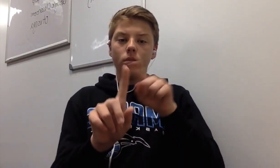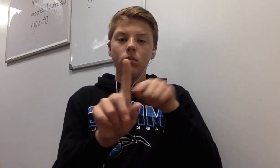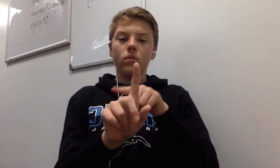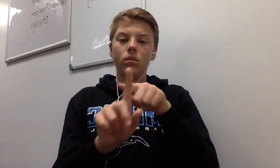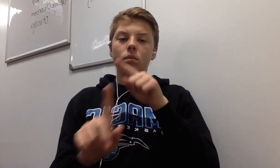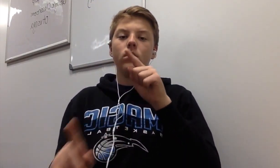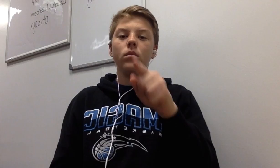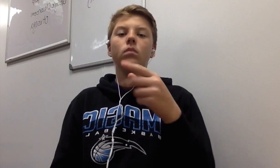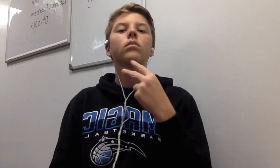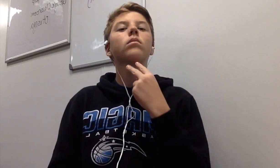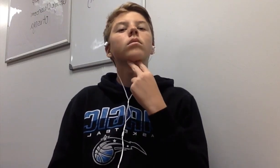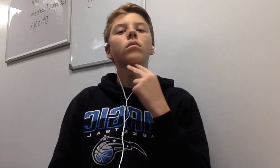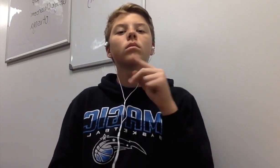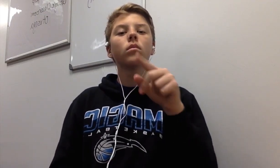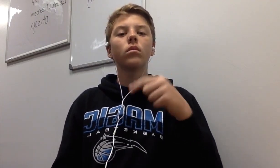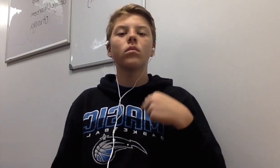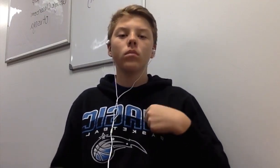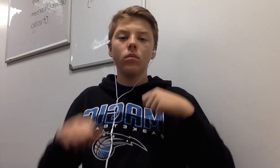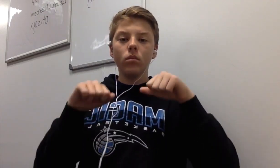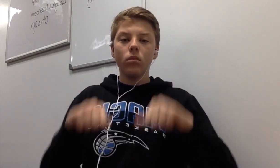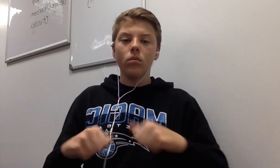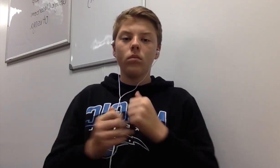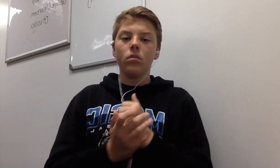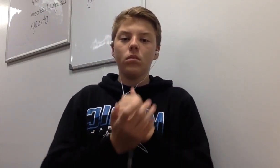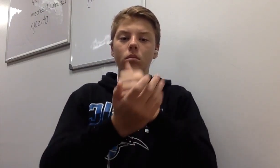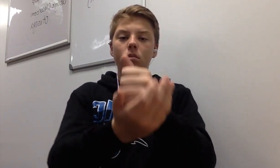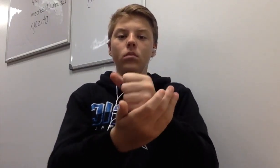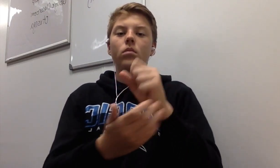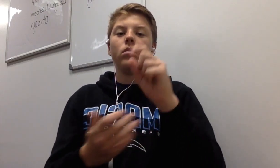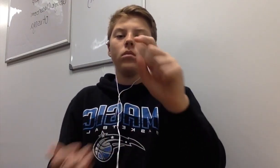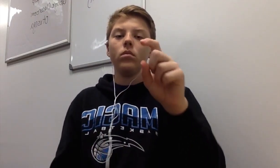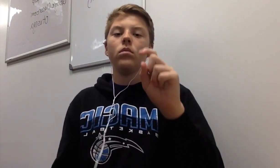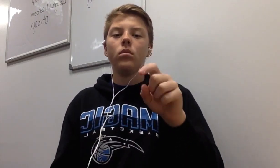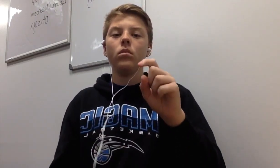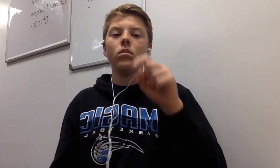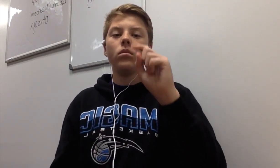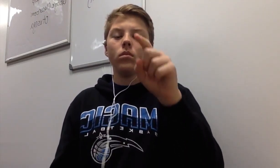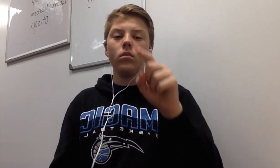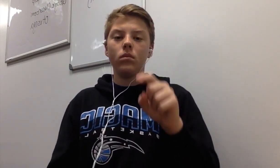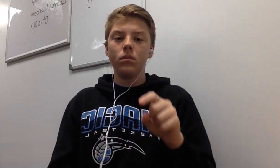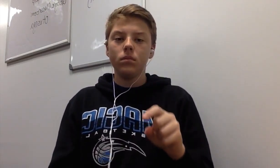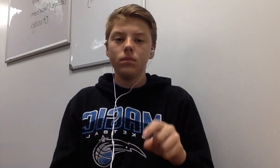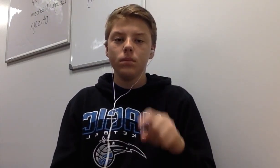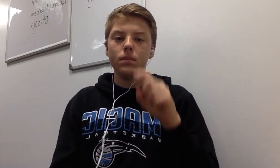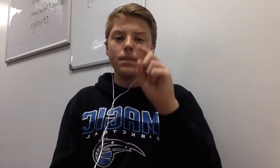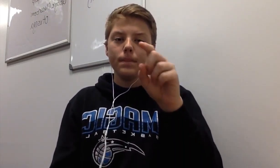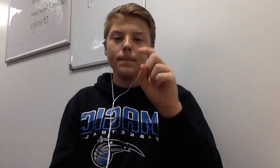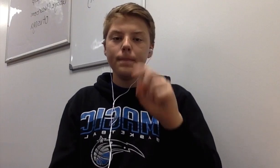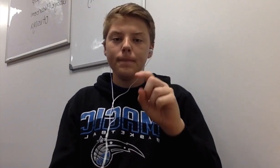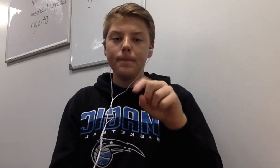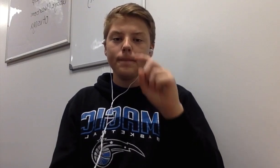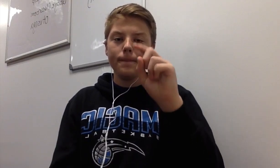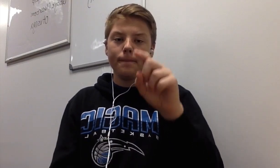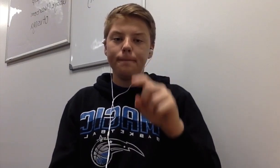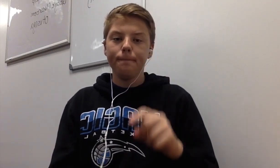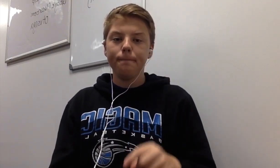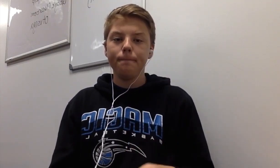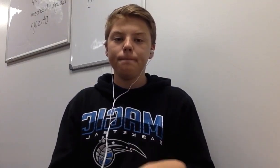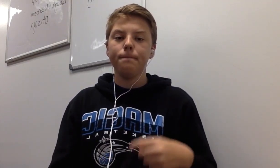When life leaves you high and dry, I'll be at your door tonight. If you need help, if you need help,